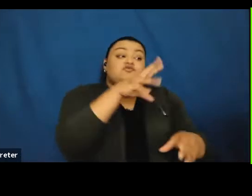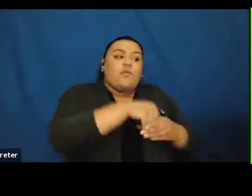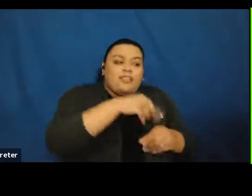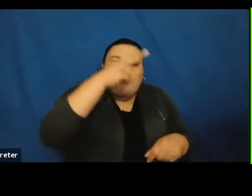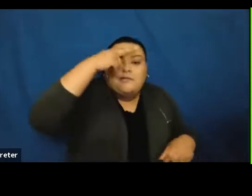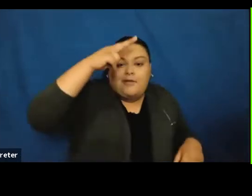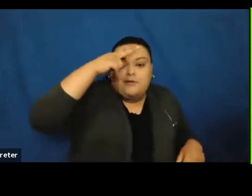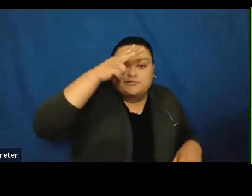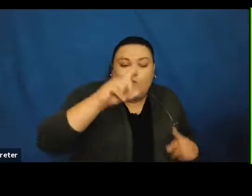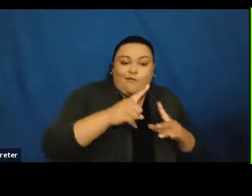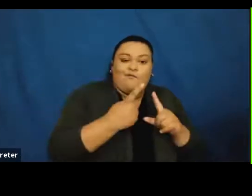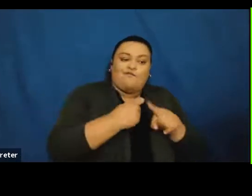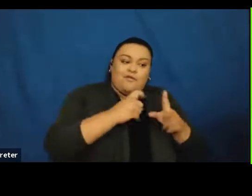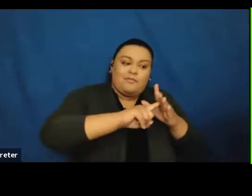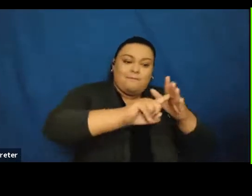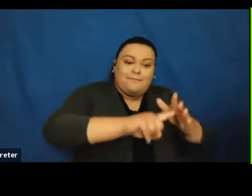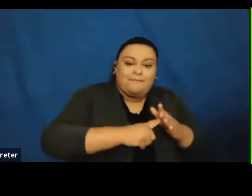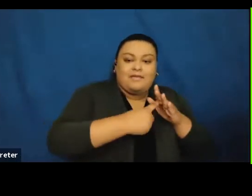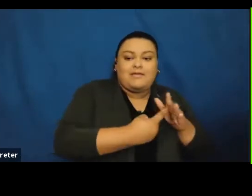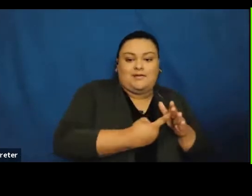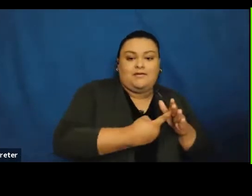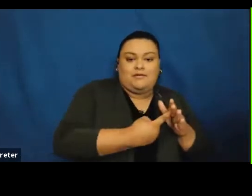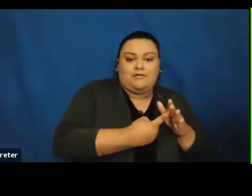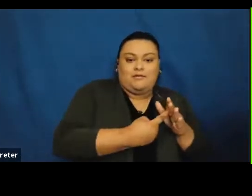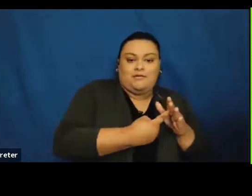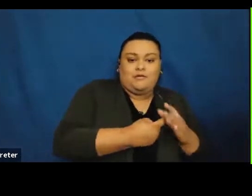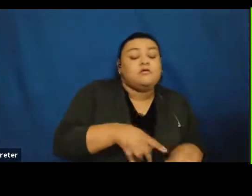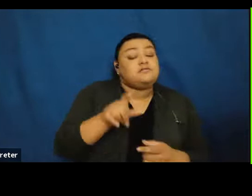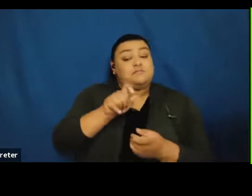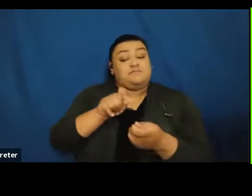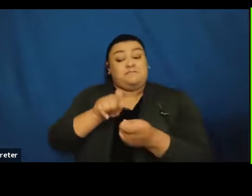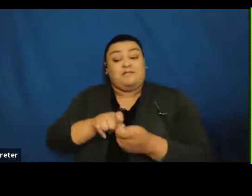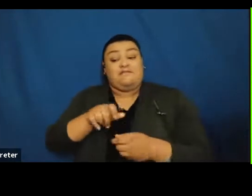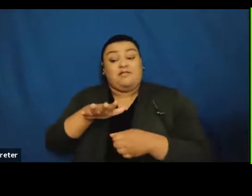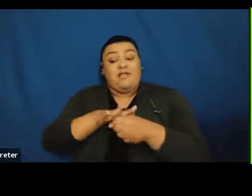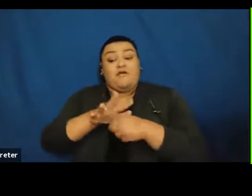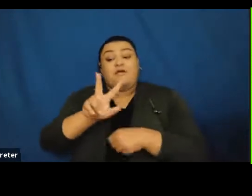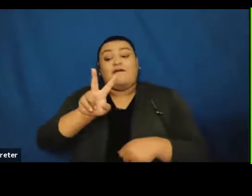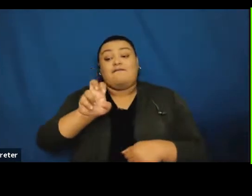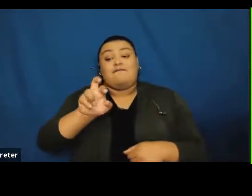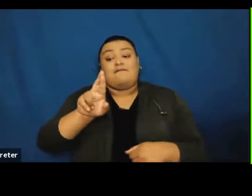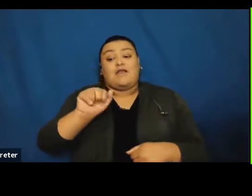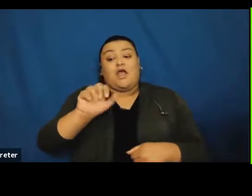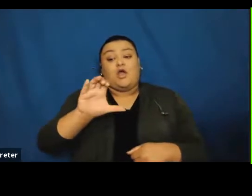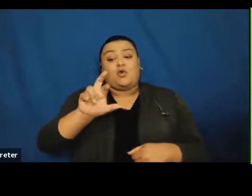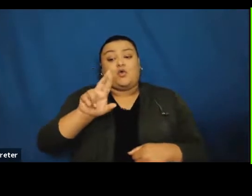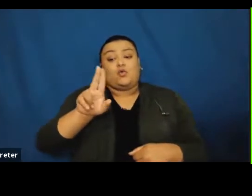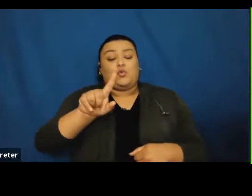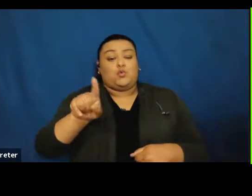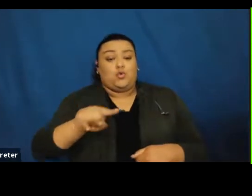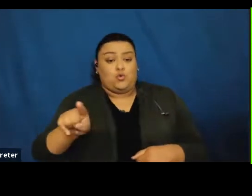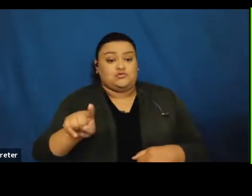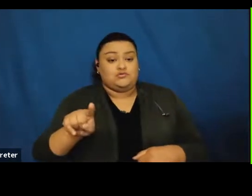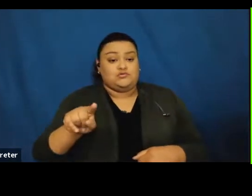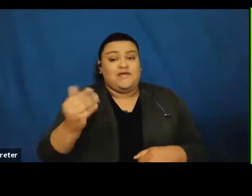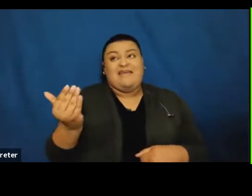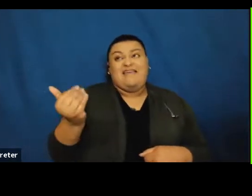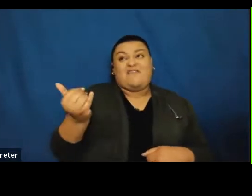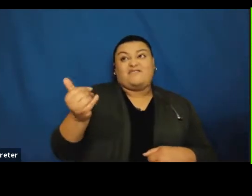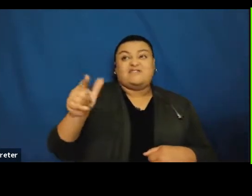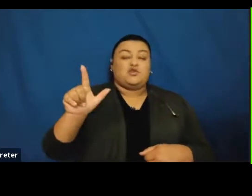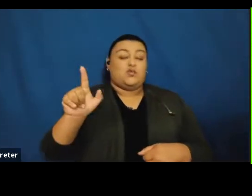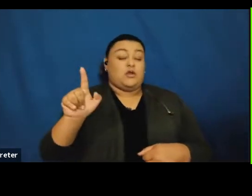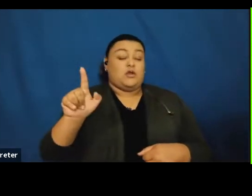in particular through Veracruz, Mexico, and ever since 1521, it was when they were first brought,